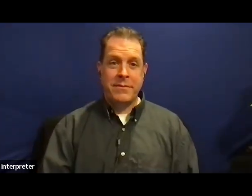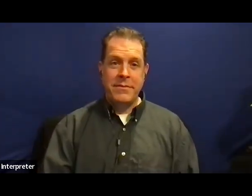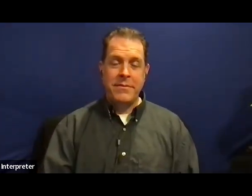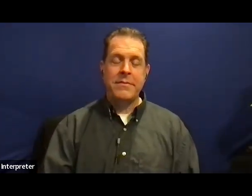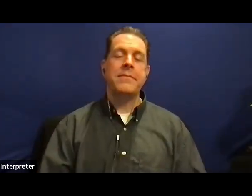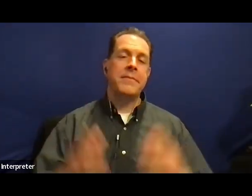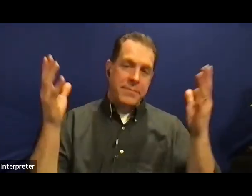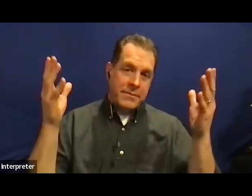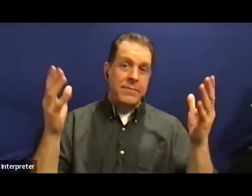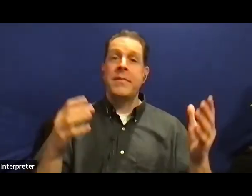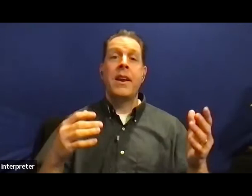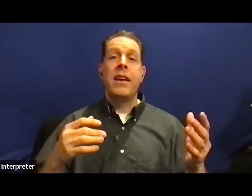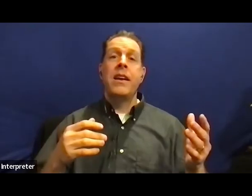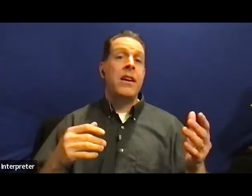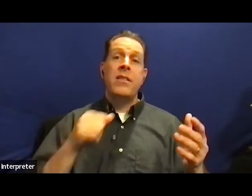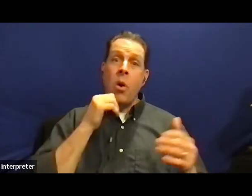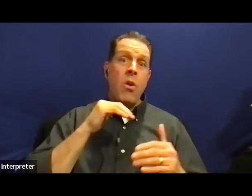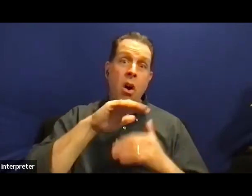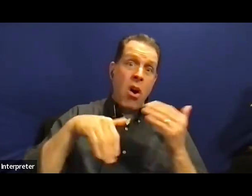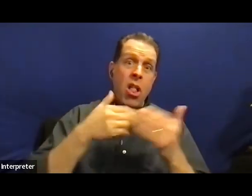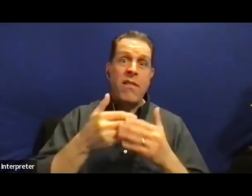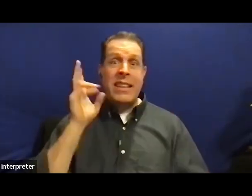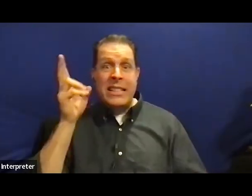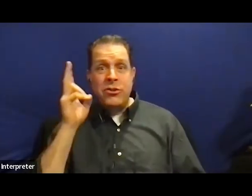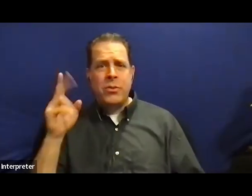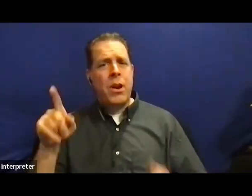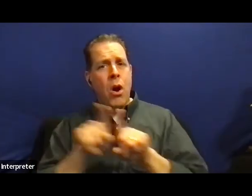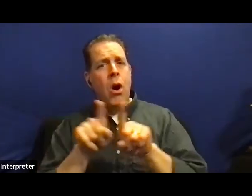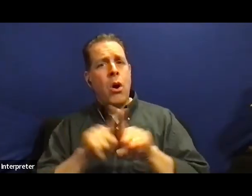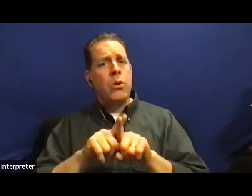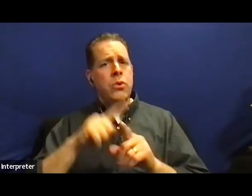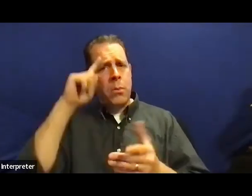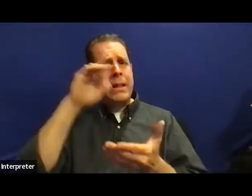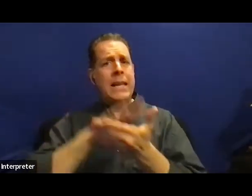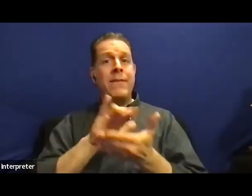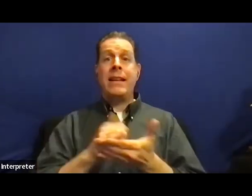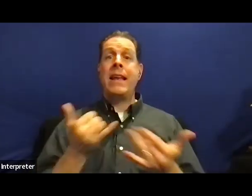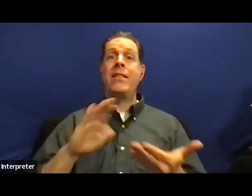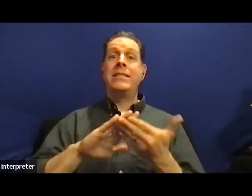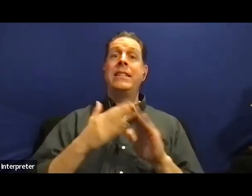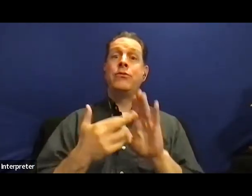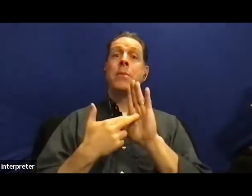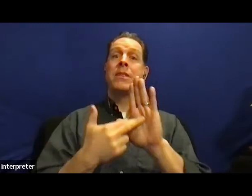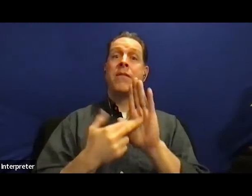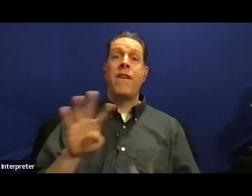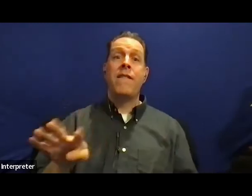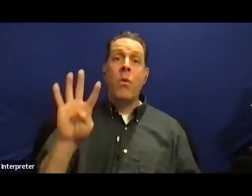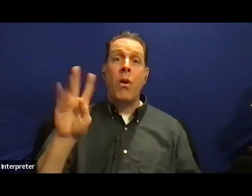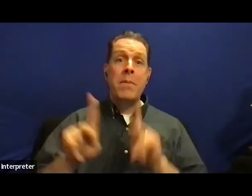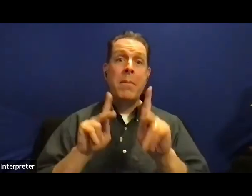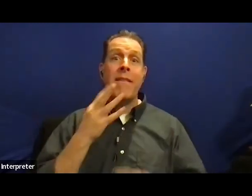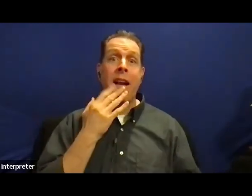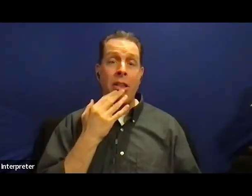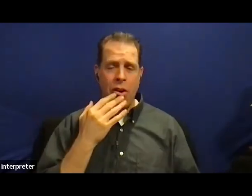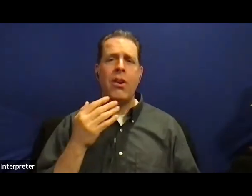Now, while we don't have all of the history, we also believe that now that the city is represented by 4 people of color,